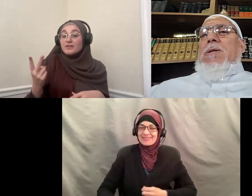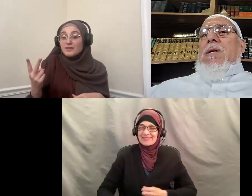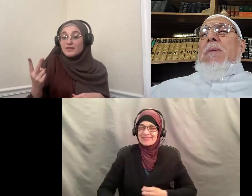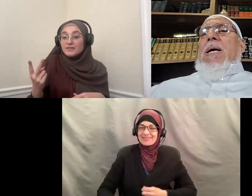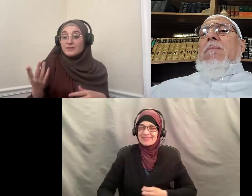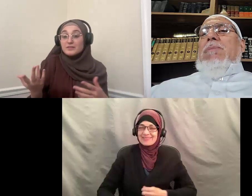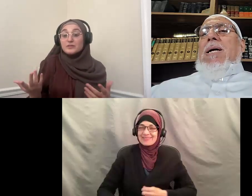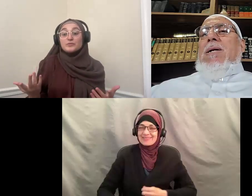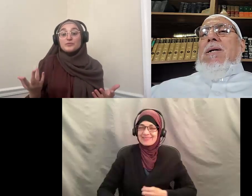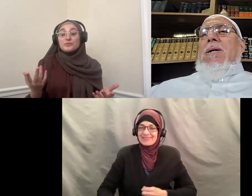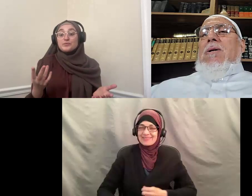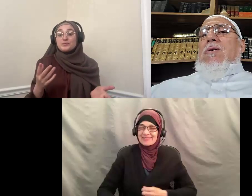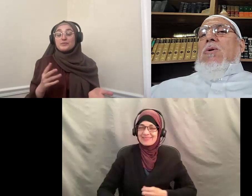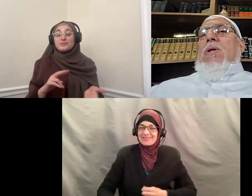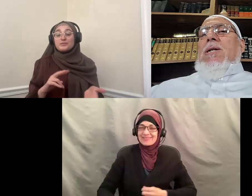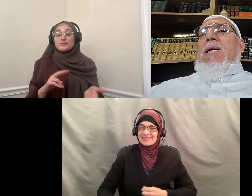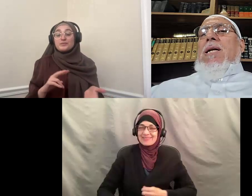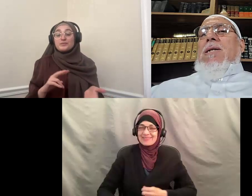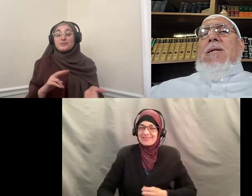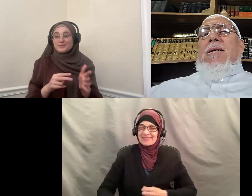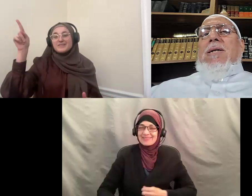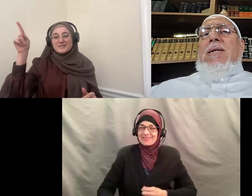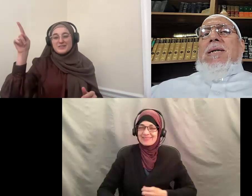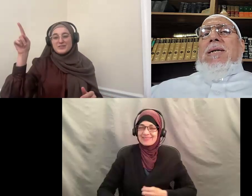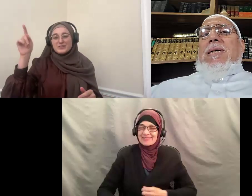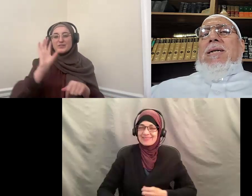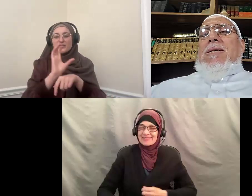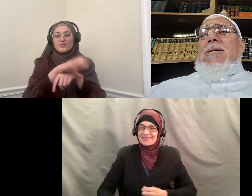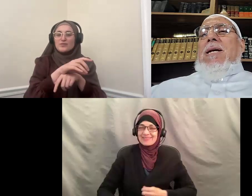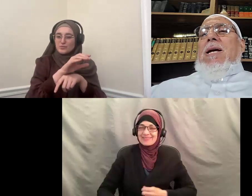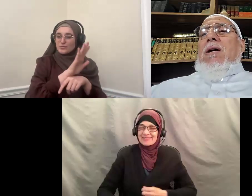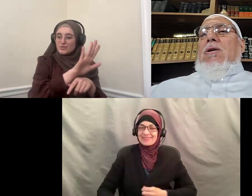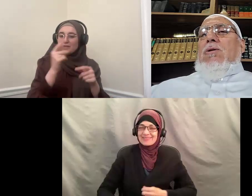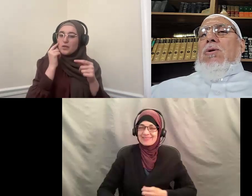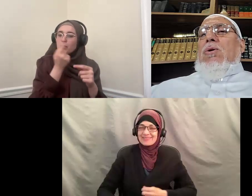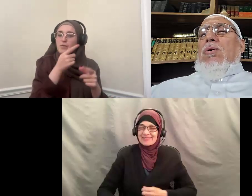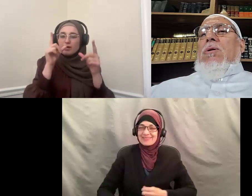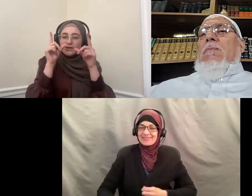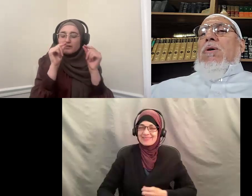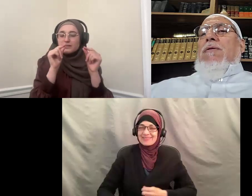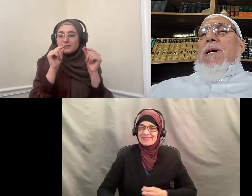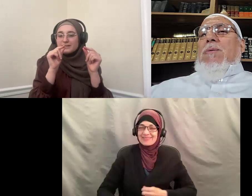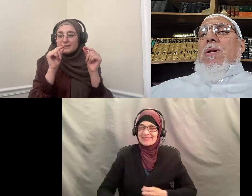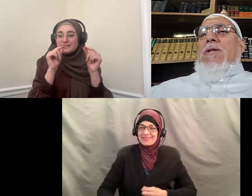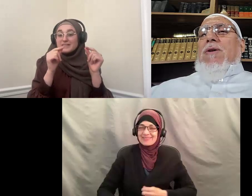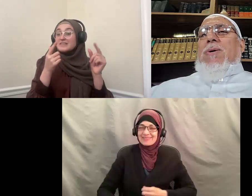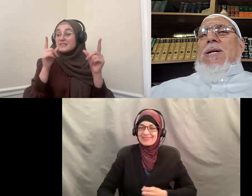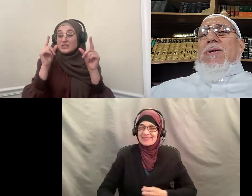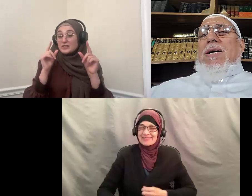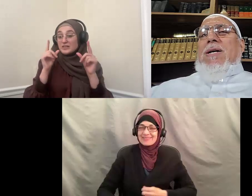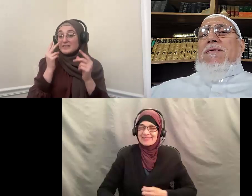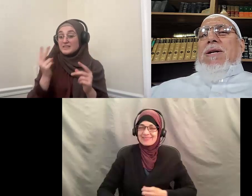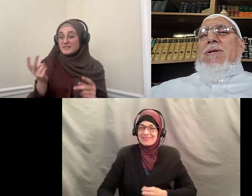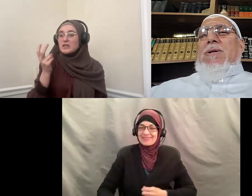which means they became blinded. So they didn't see Lut moving with his